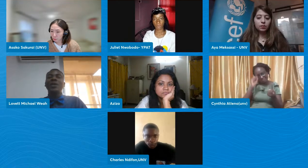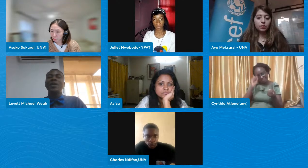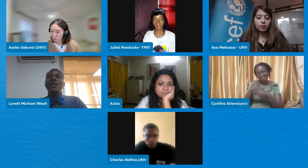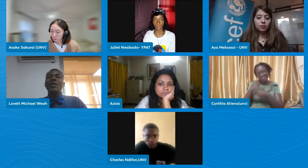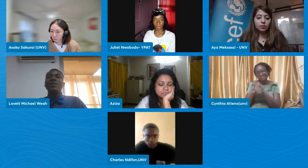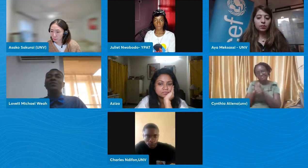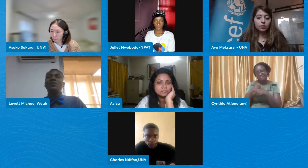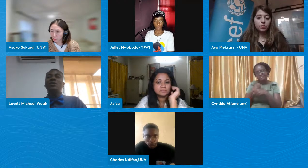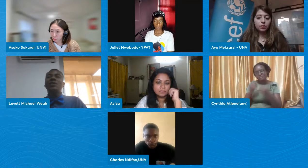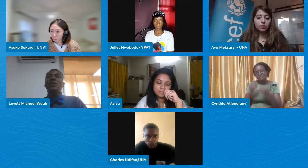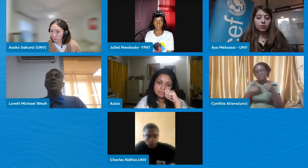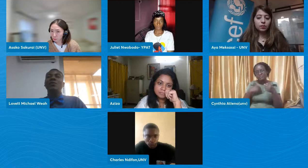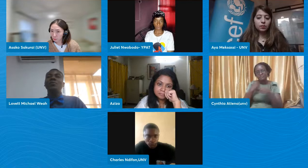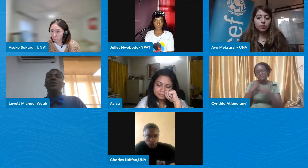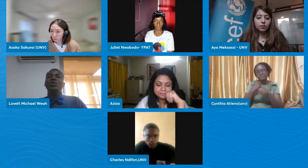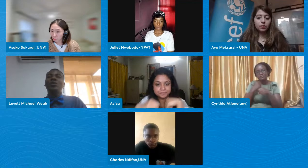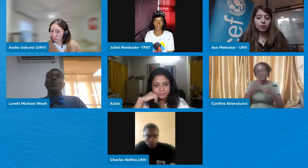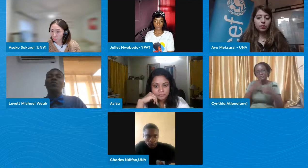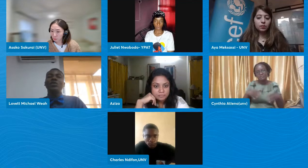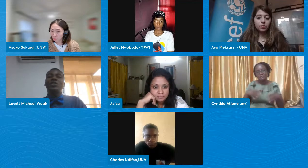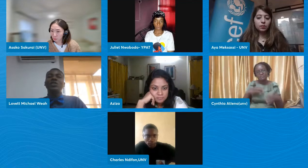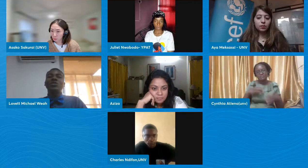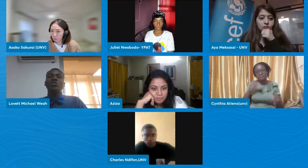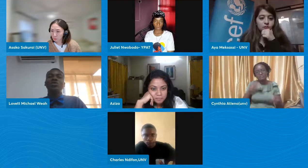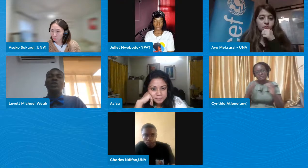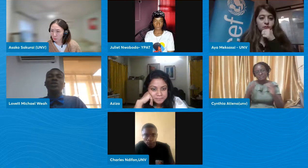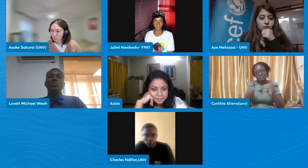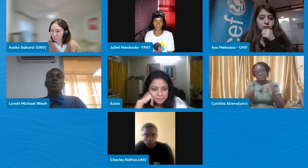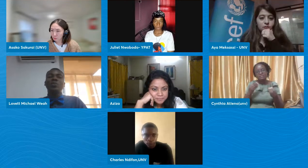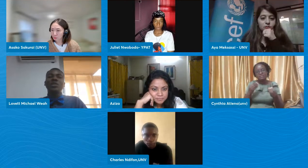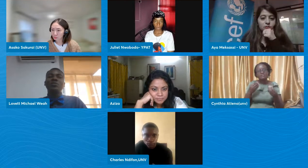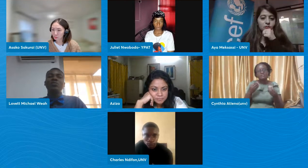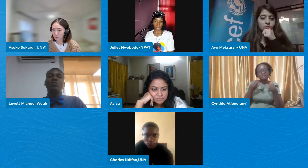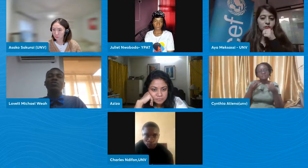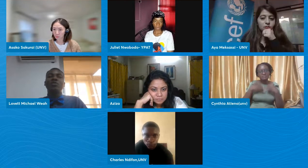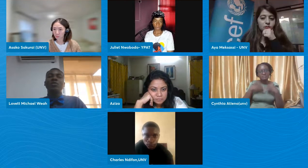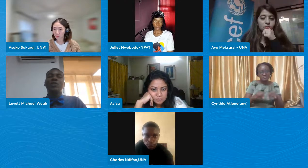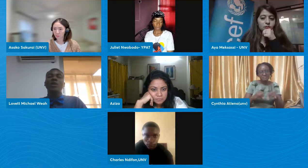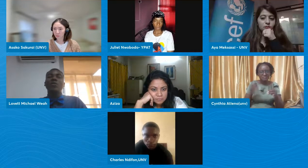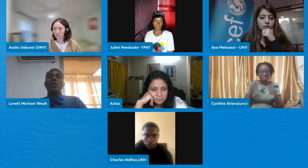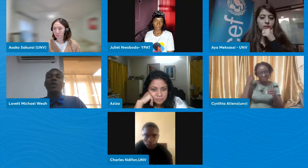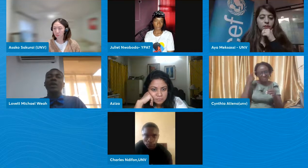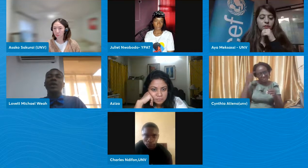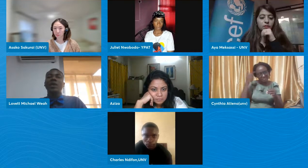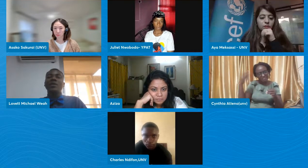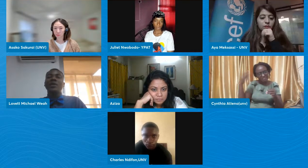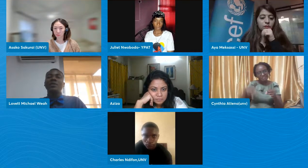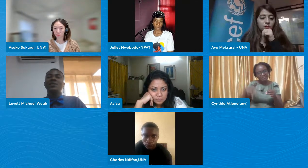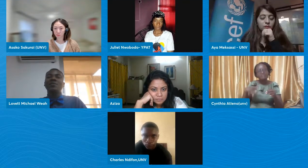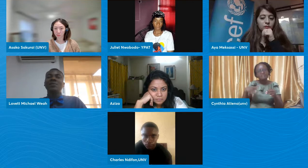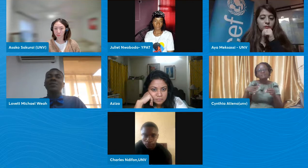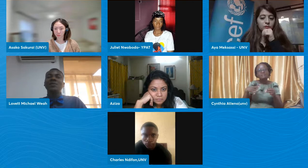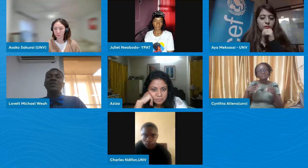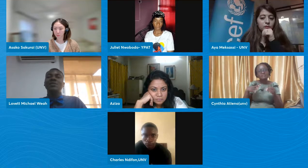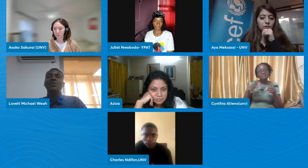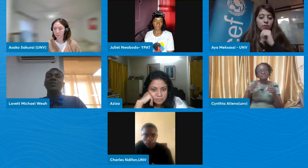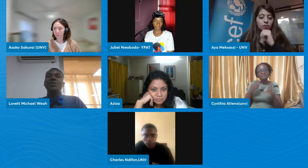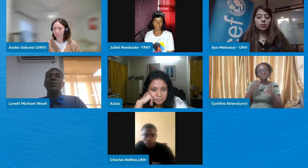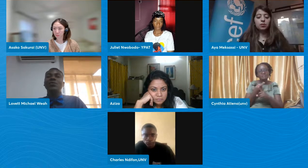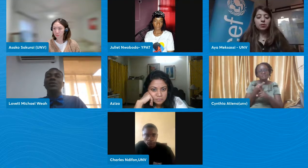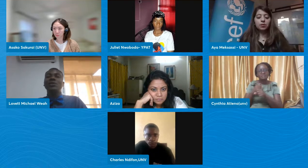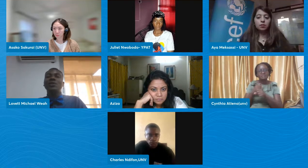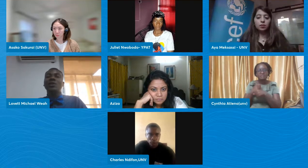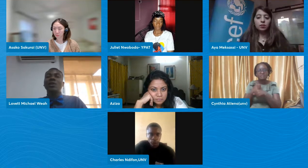banner, it gives a clearer picture of which institution is responsible for working in the accessibility